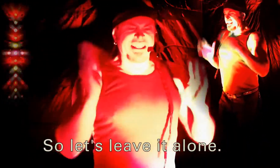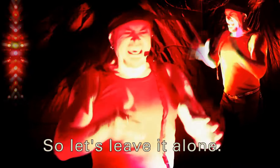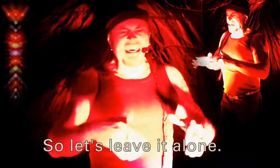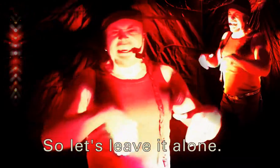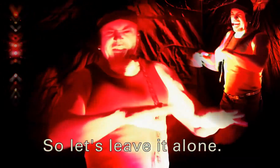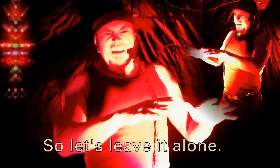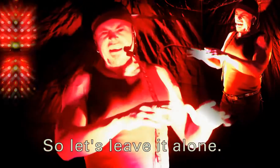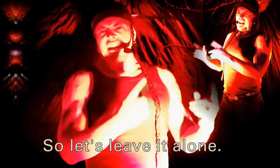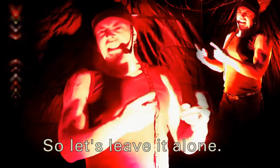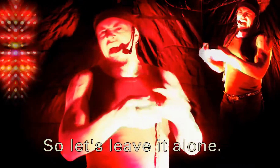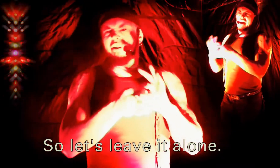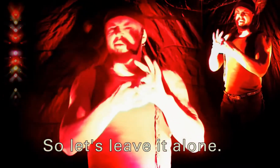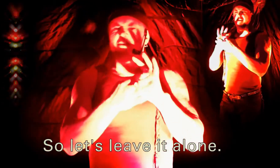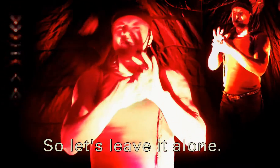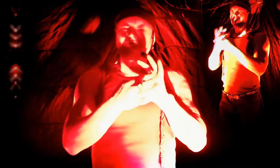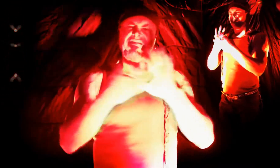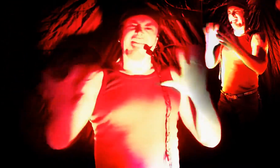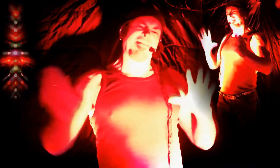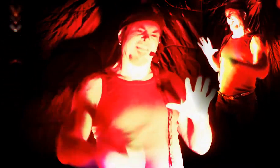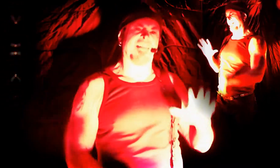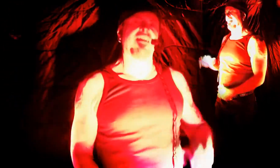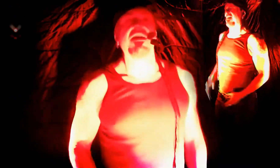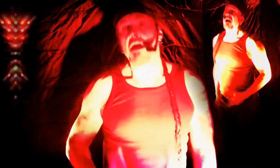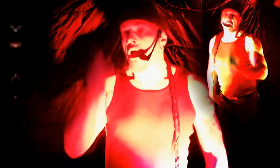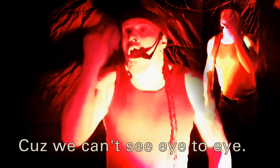So let's leave it alone,